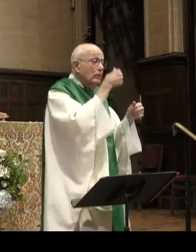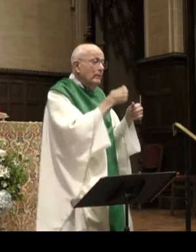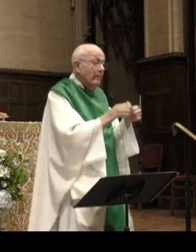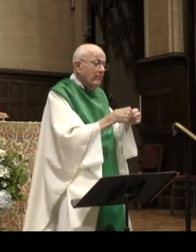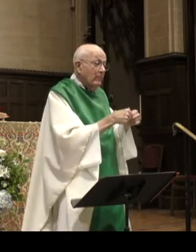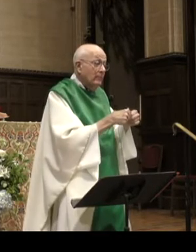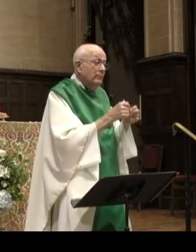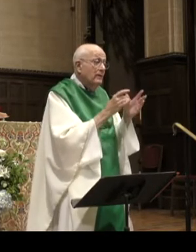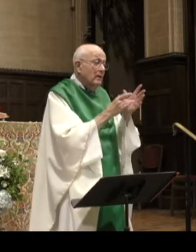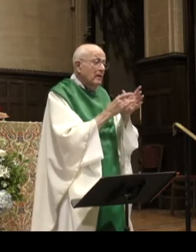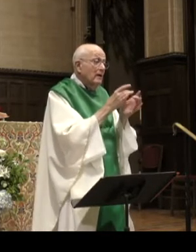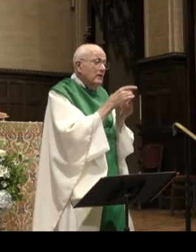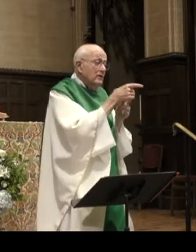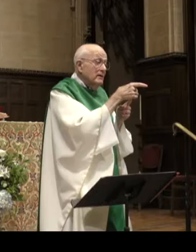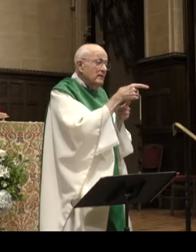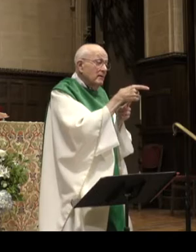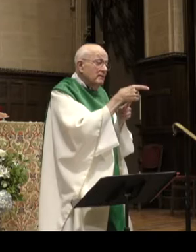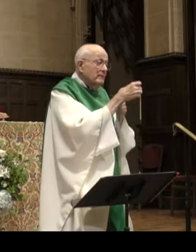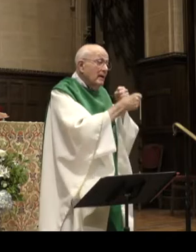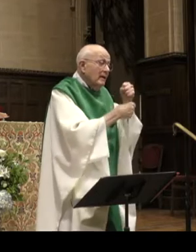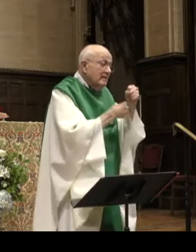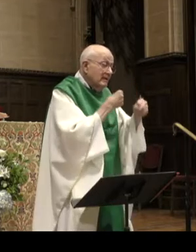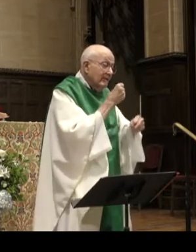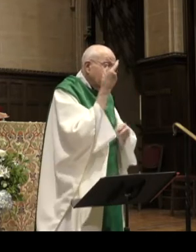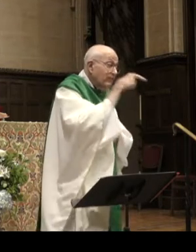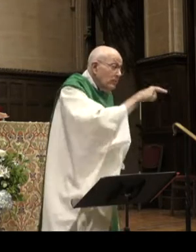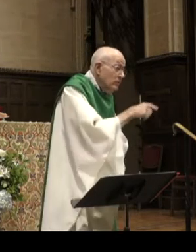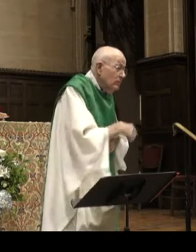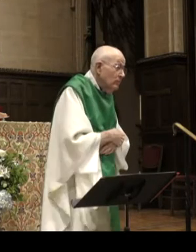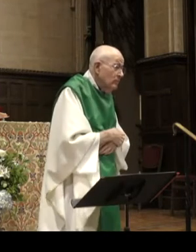Then remember, Jesus suffered for you.